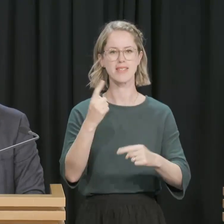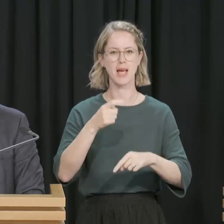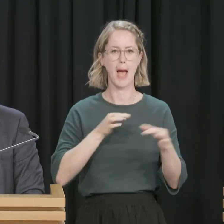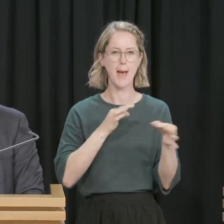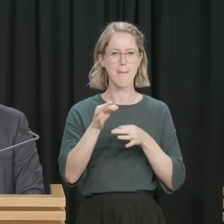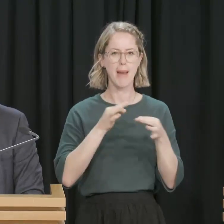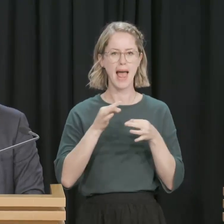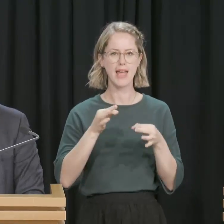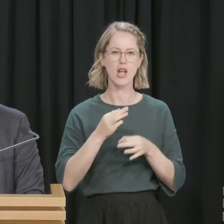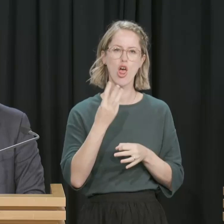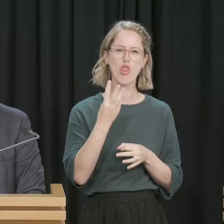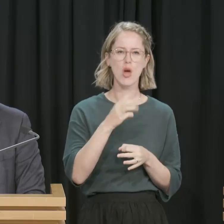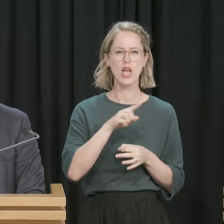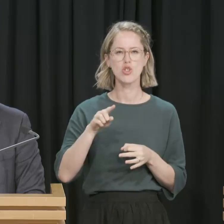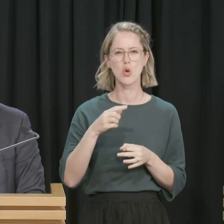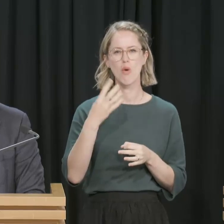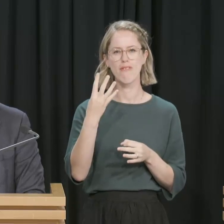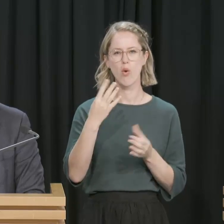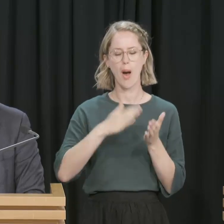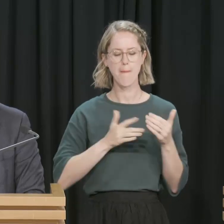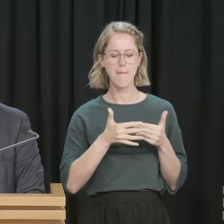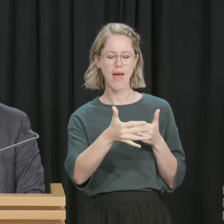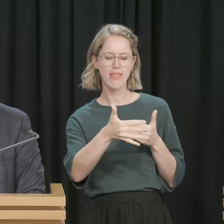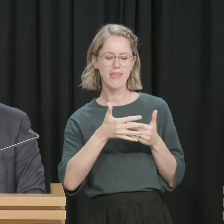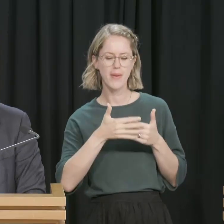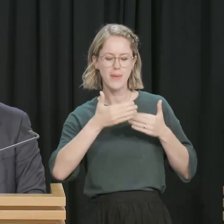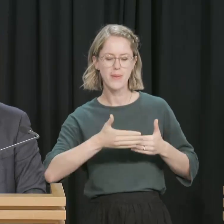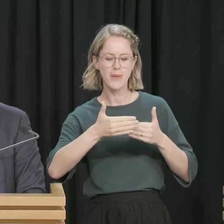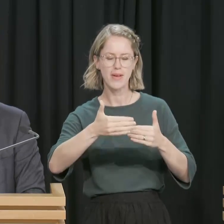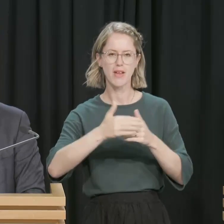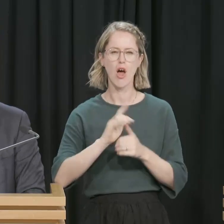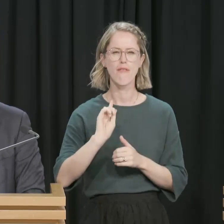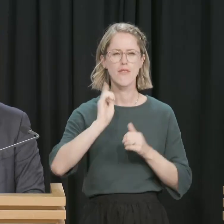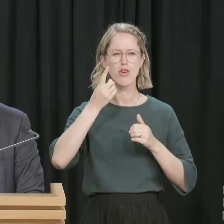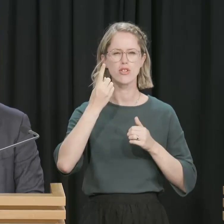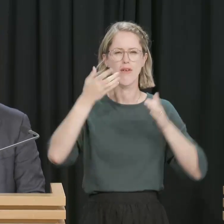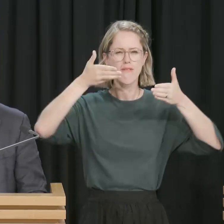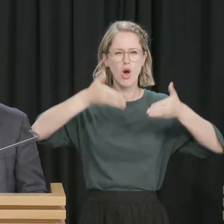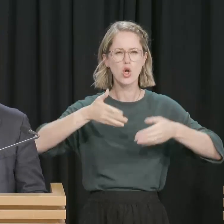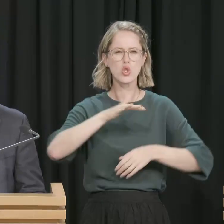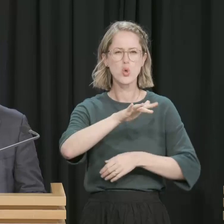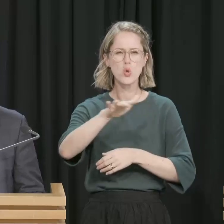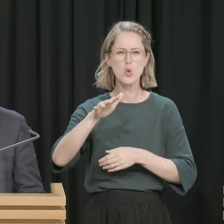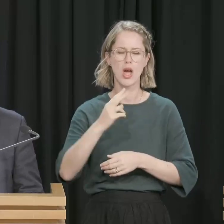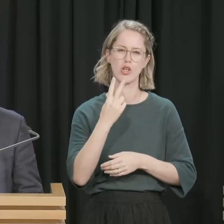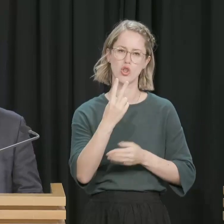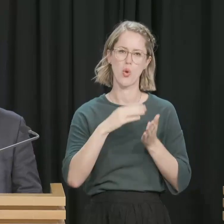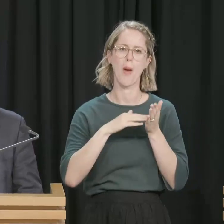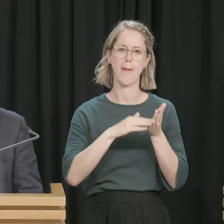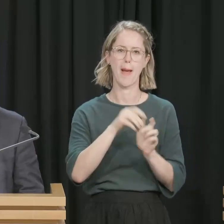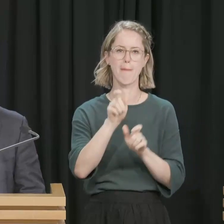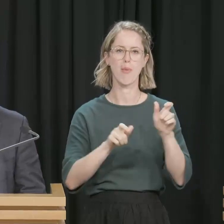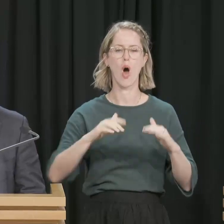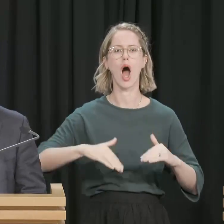the next 3 to 4 months, initially focused on the 2 million New Zealanders most in the most at-risk